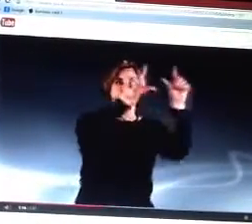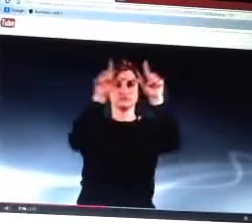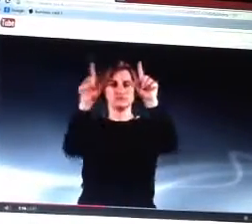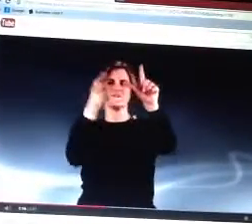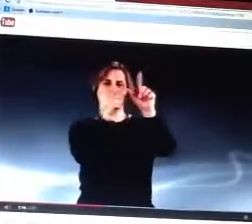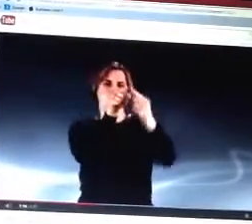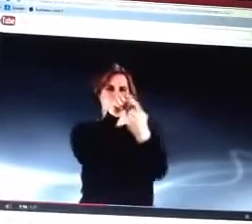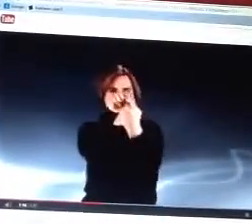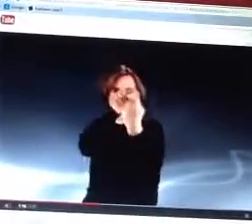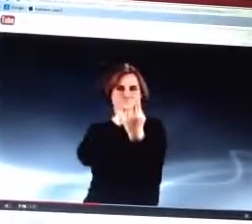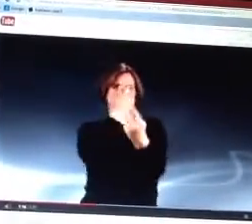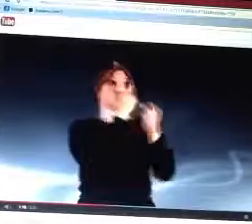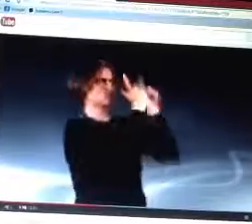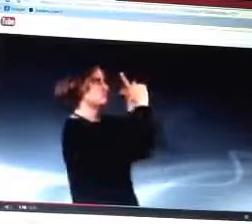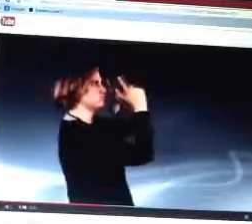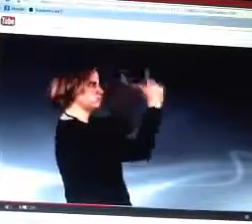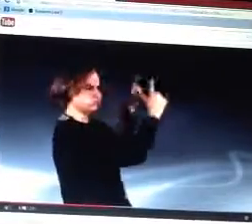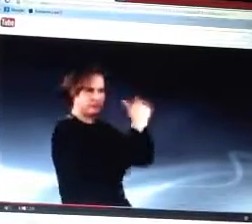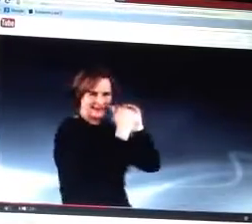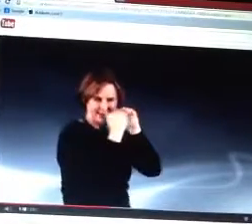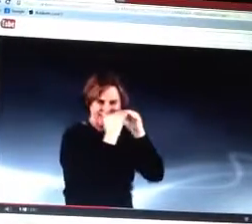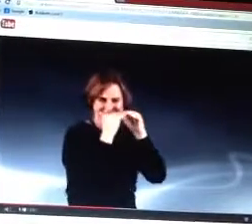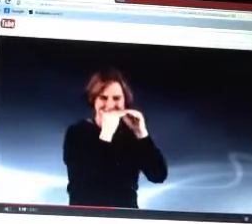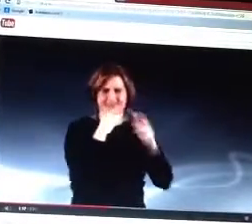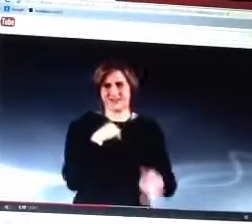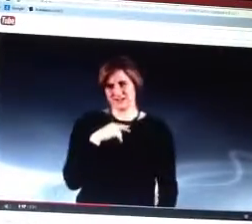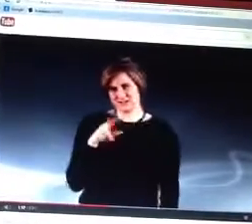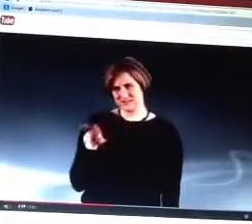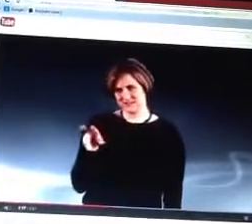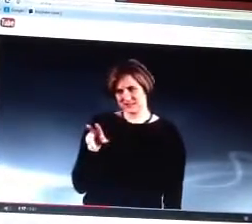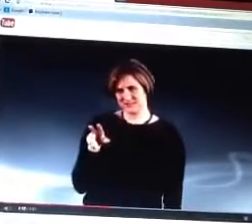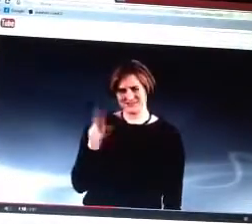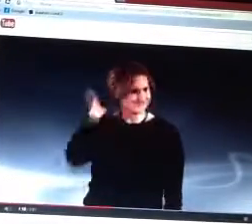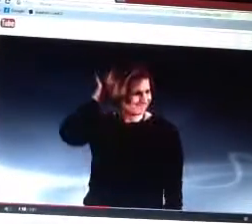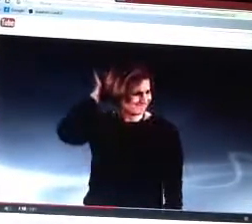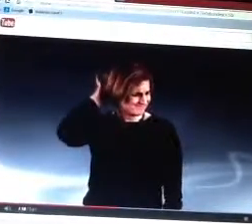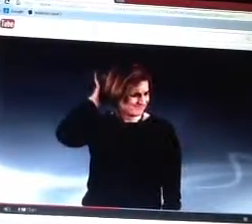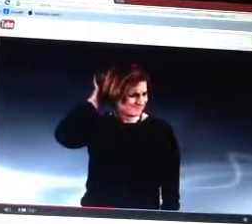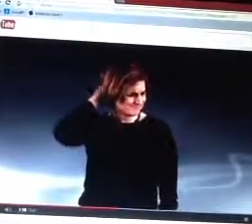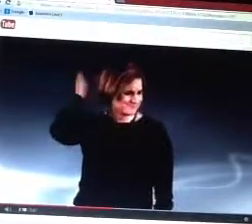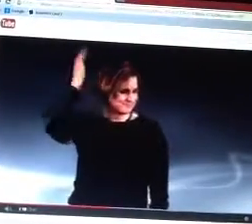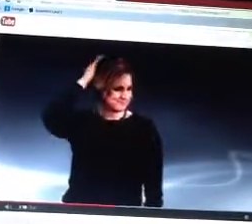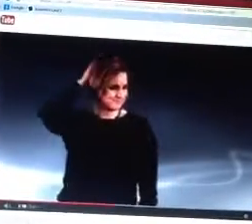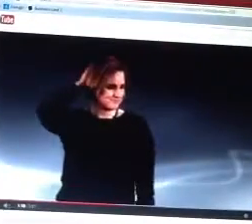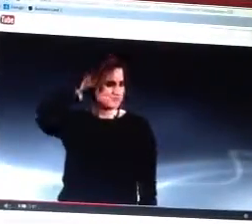a small one to the right. And we could put two in the middle. And you know, have them even.